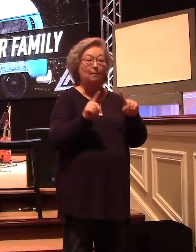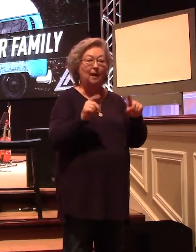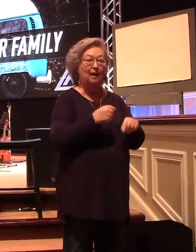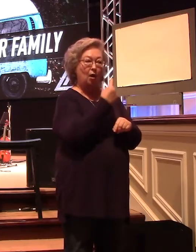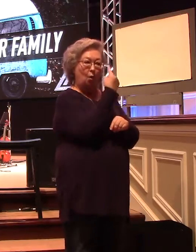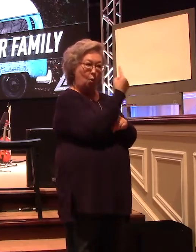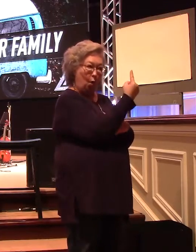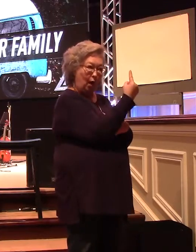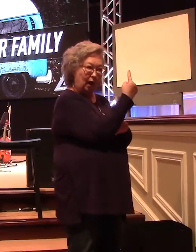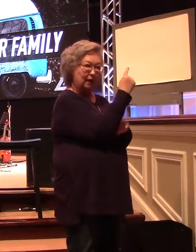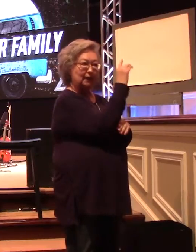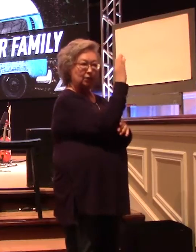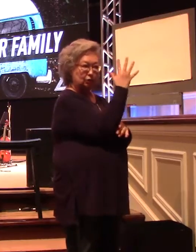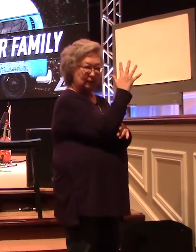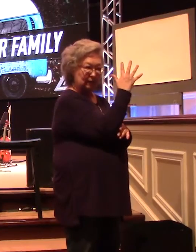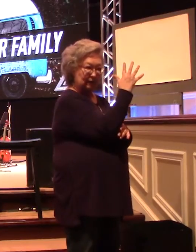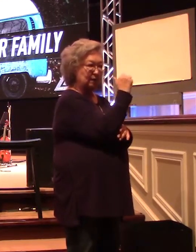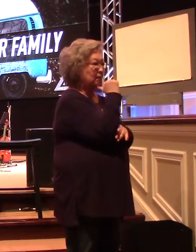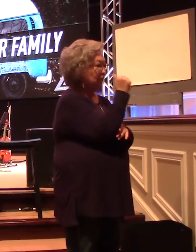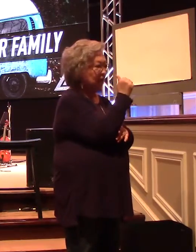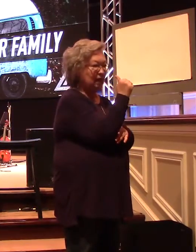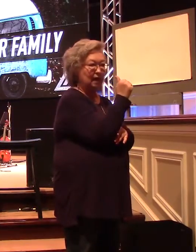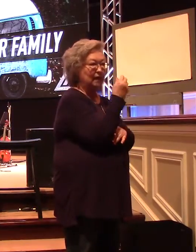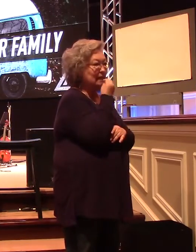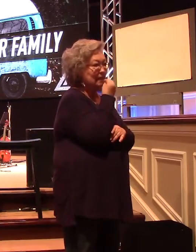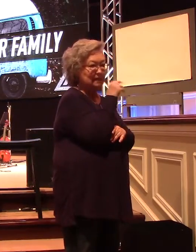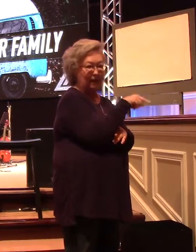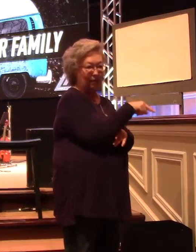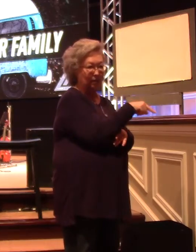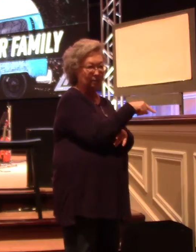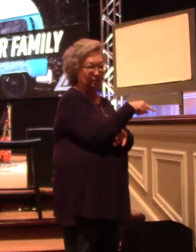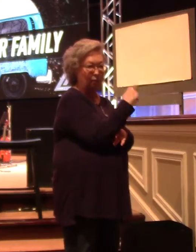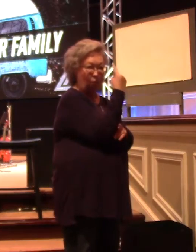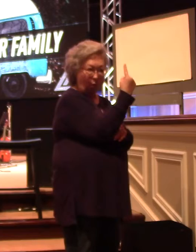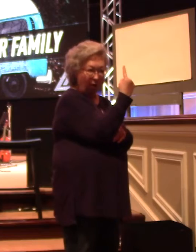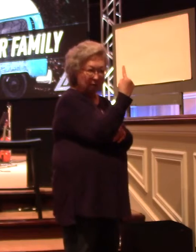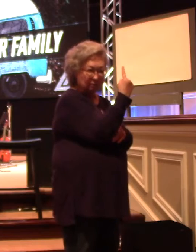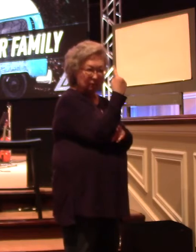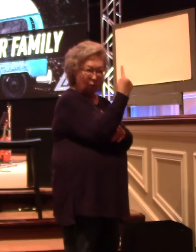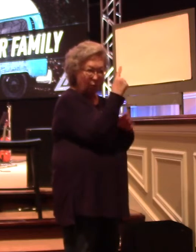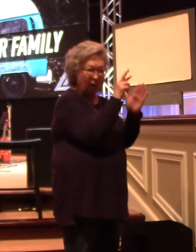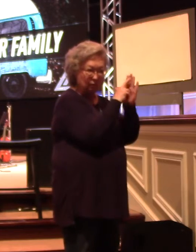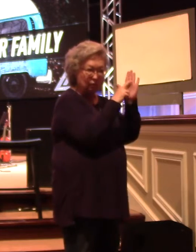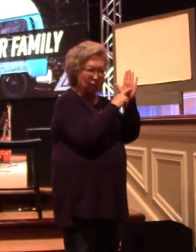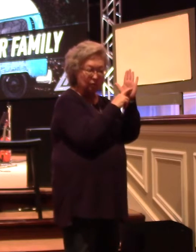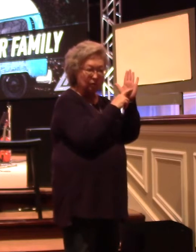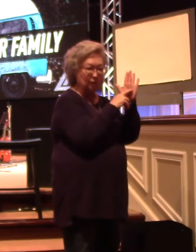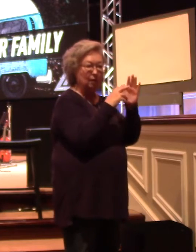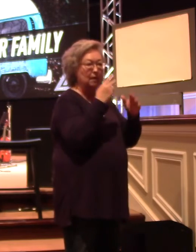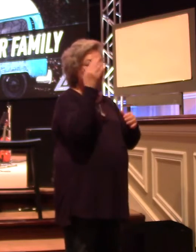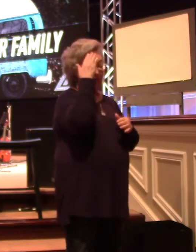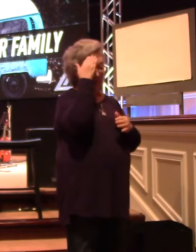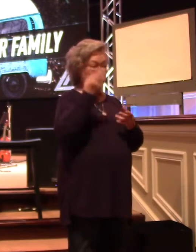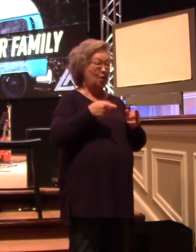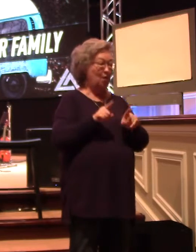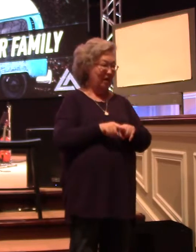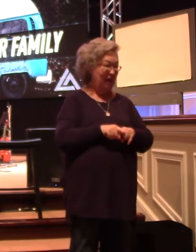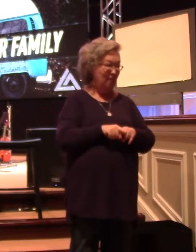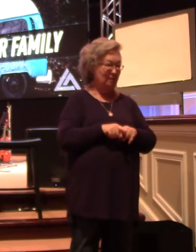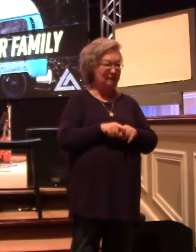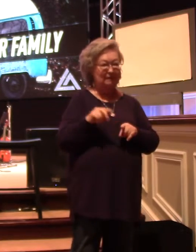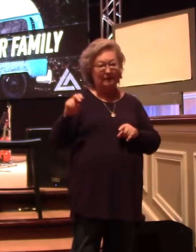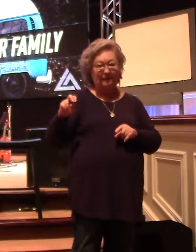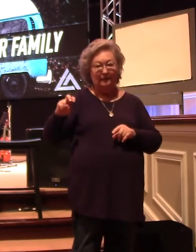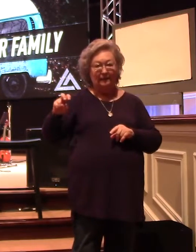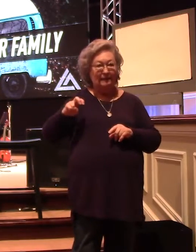okay? That's your rule. And so we know that the situation, that the serpent comes to Eve and deceives